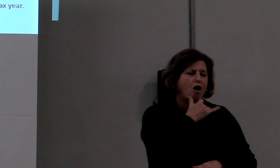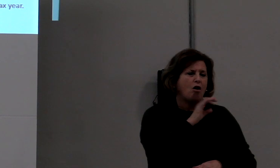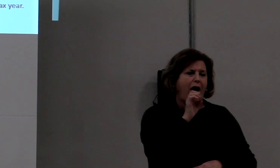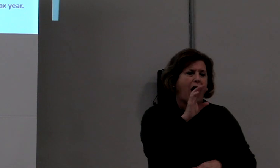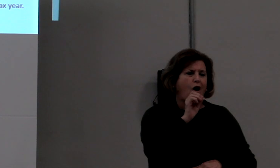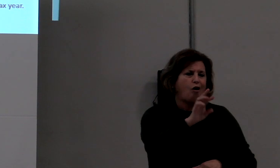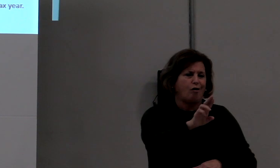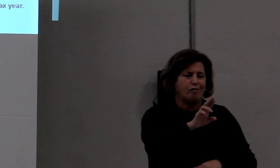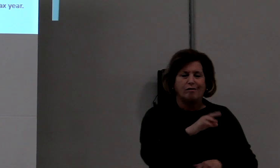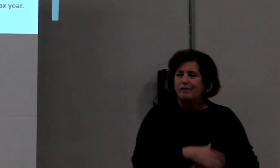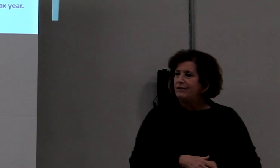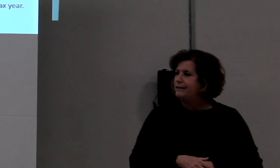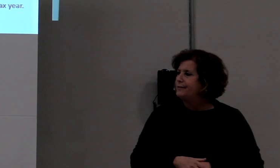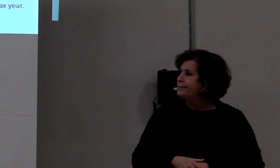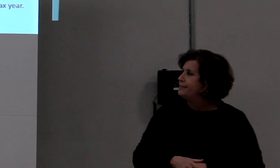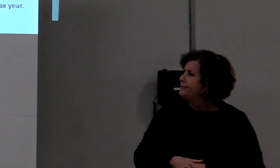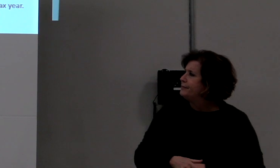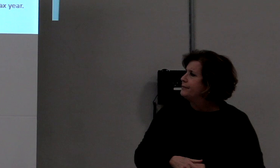We